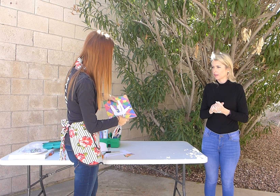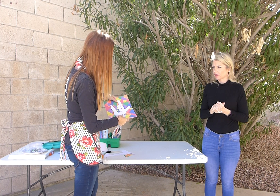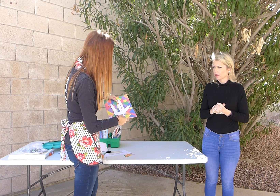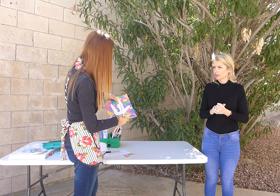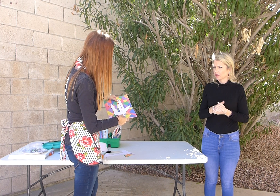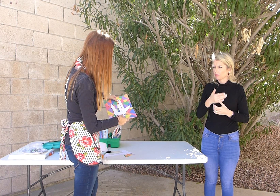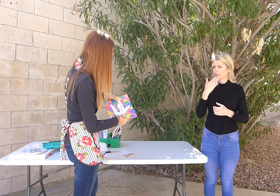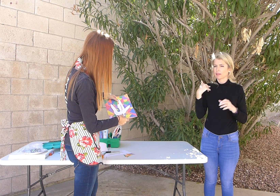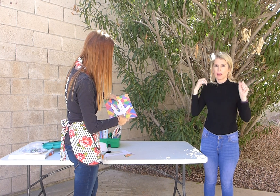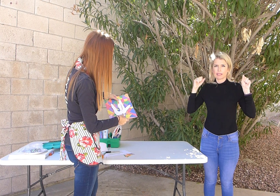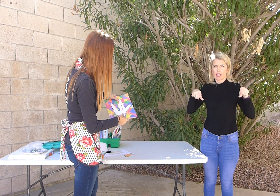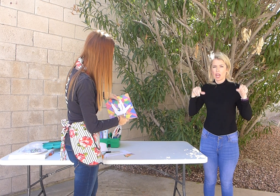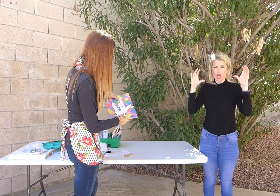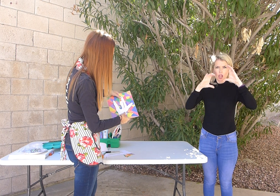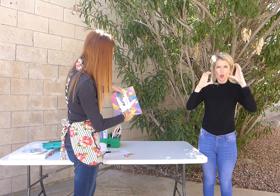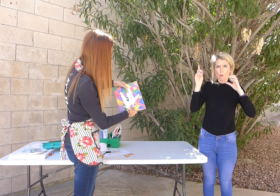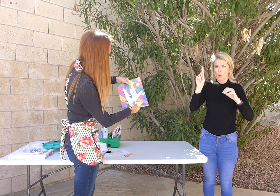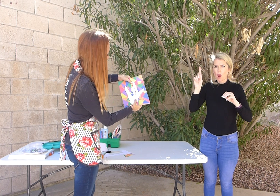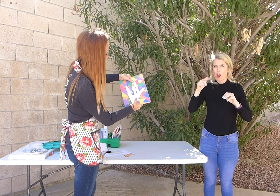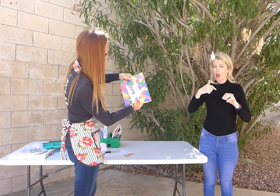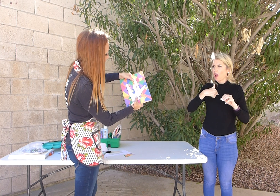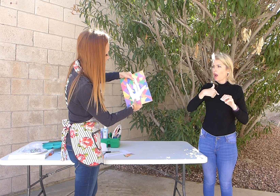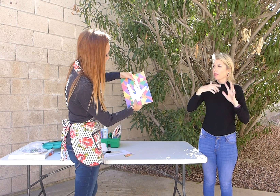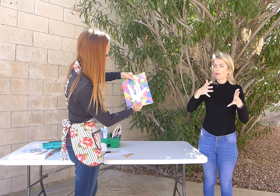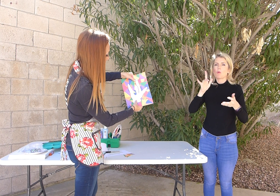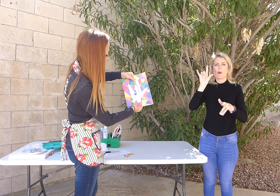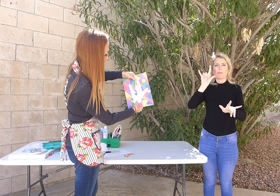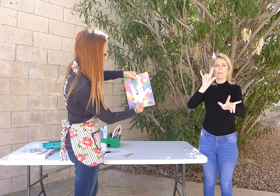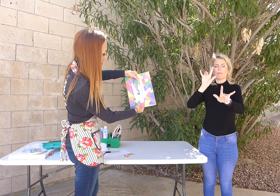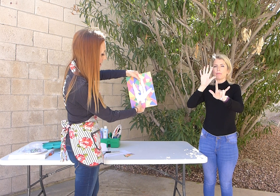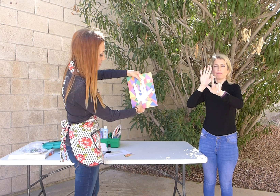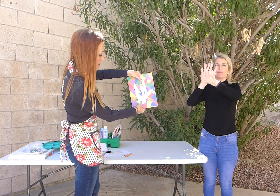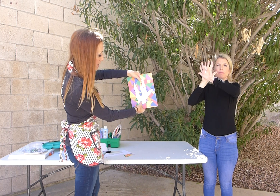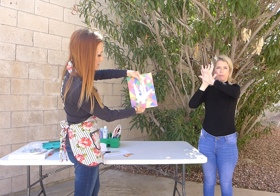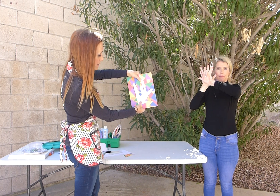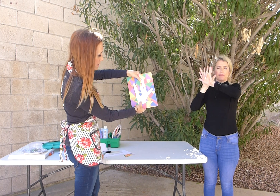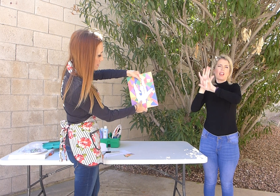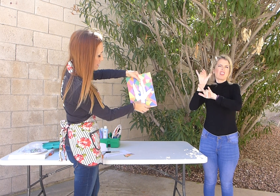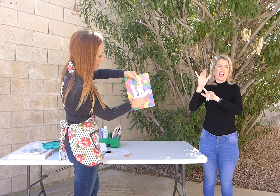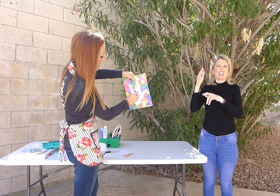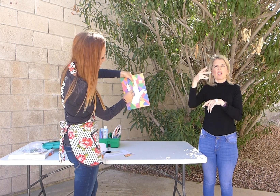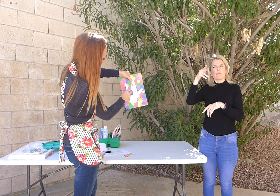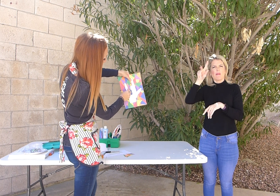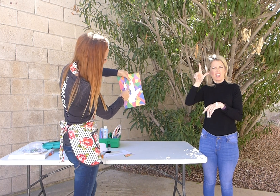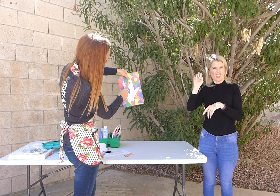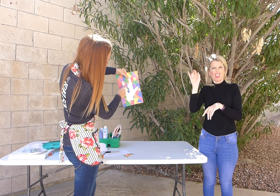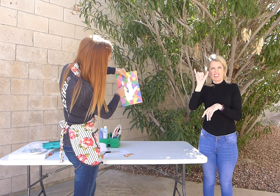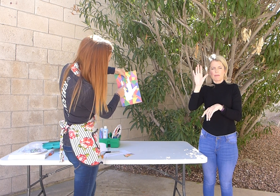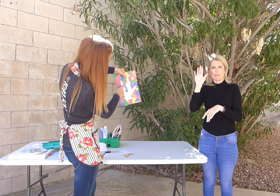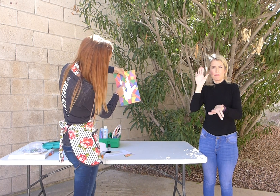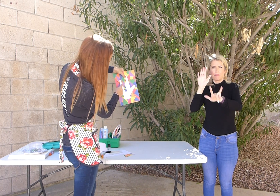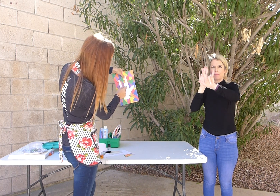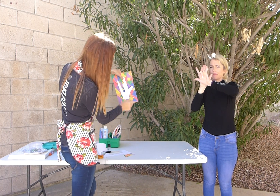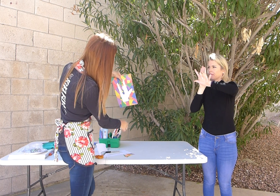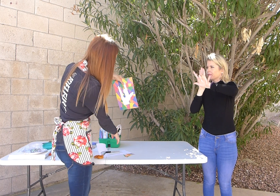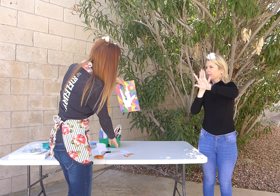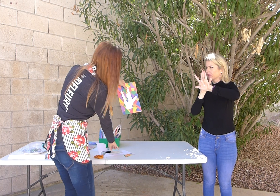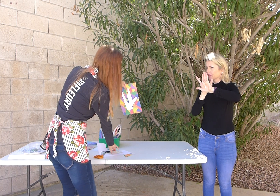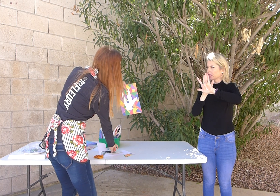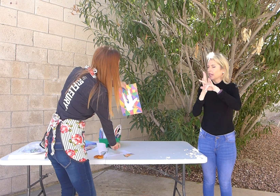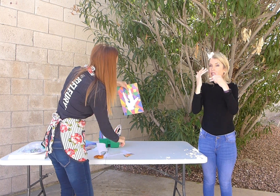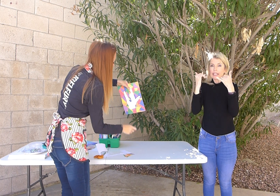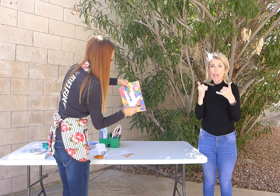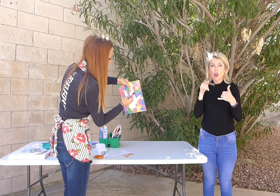going to do the best I can to find where I left off. Put it back so it fits right in, kind of like a puzzle. And now, this is where you're going to